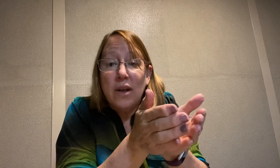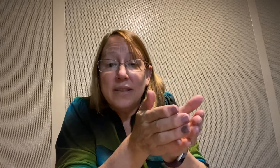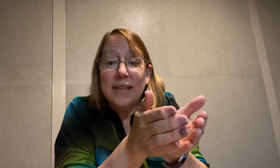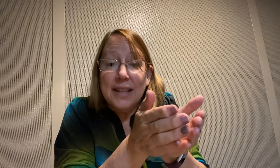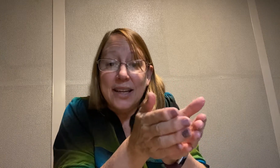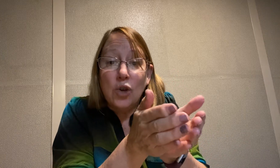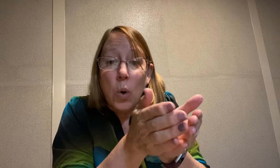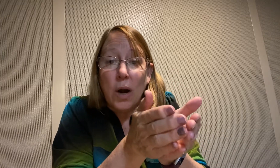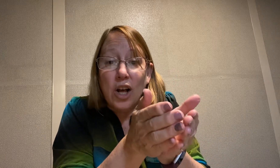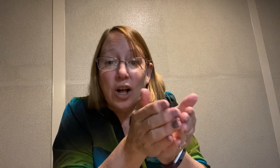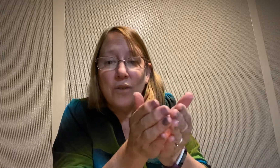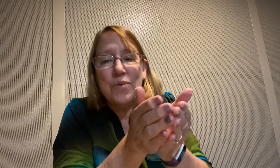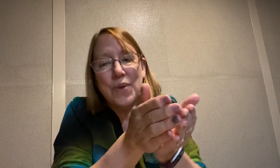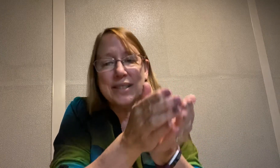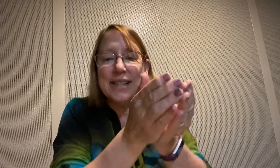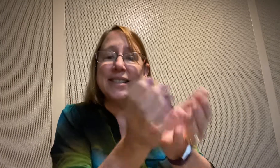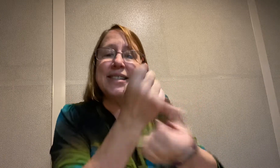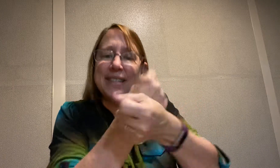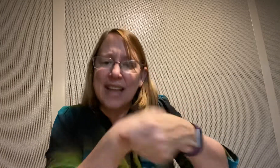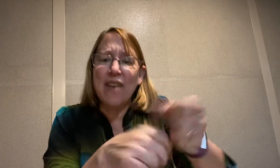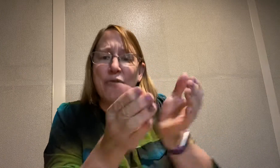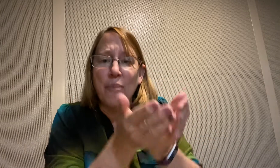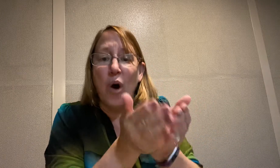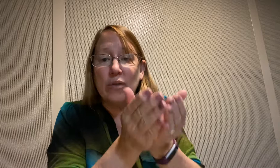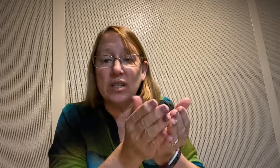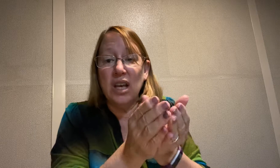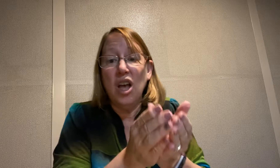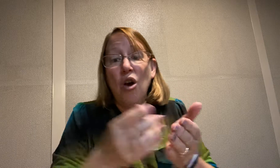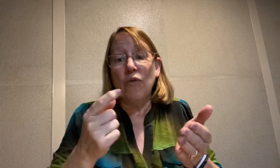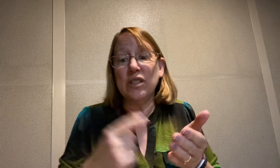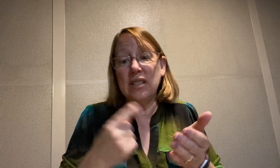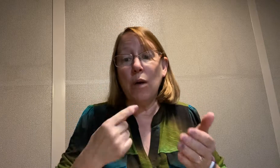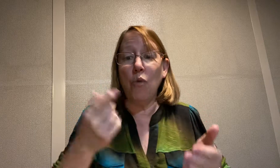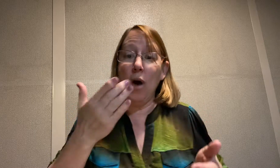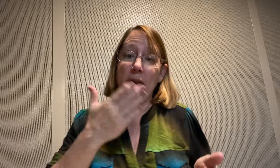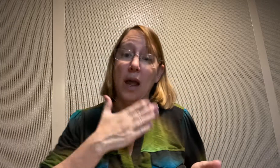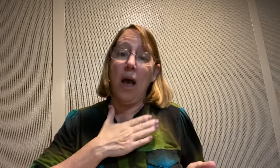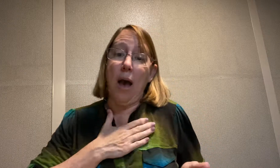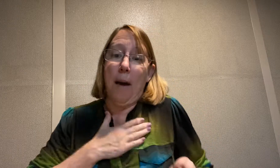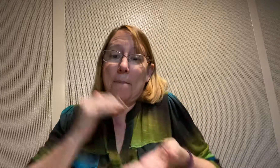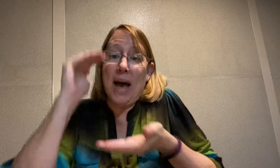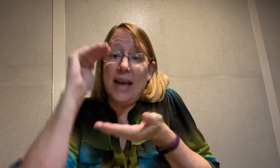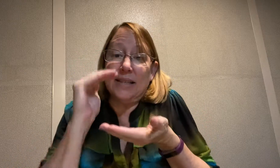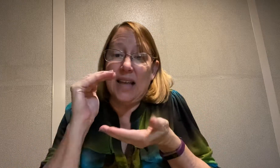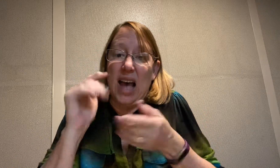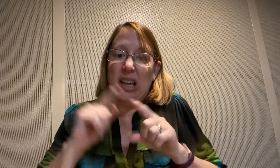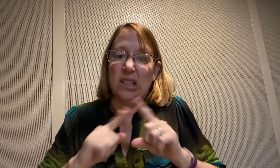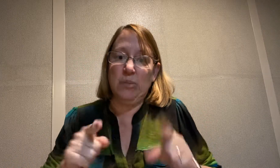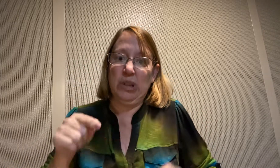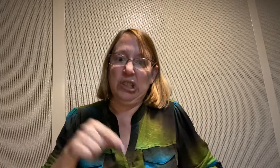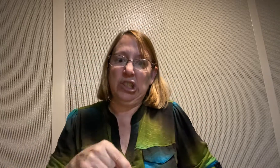The little coracle was a safe boat for someone my size, but she